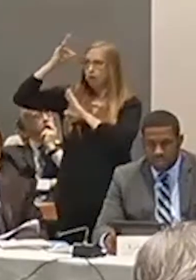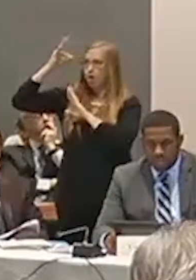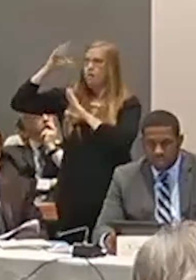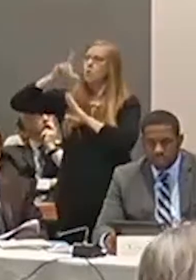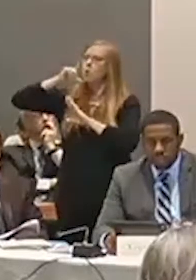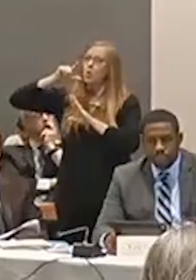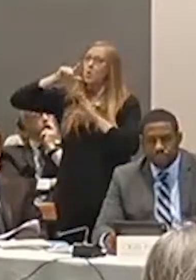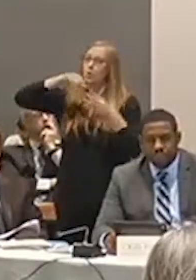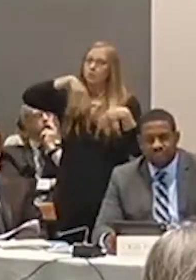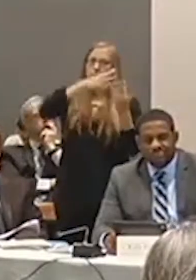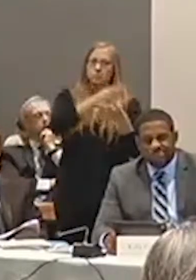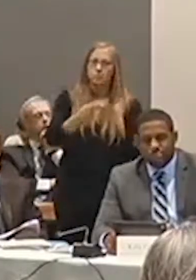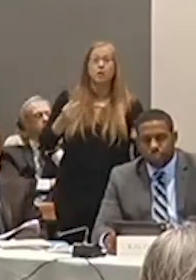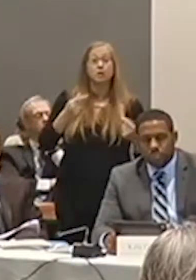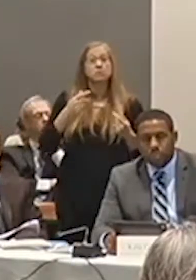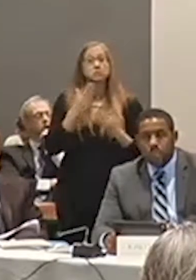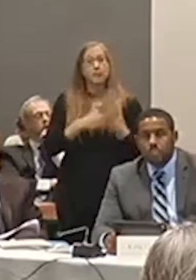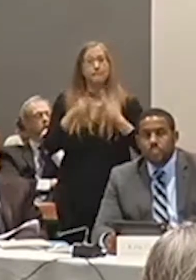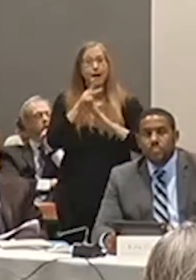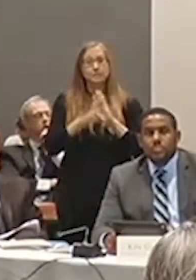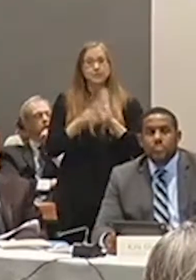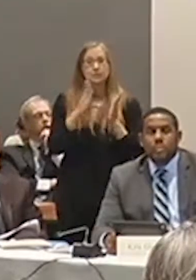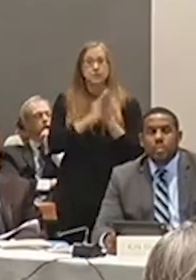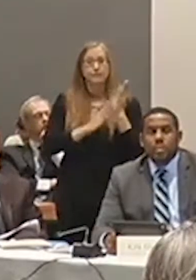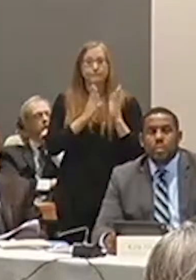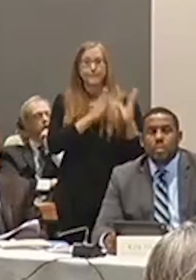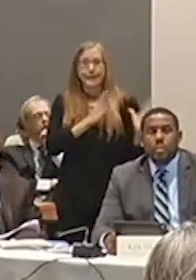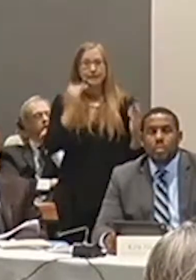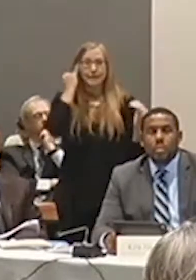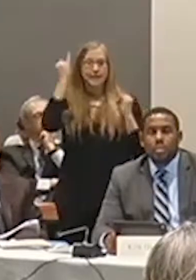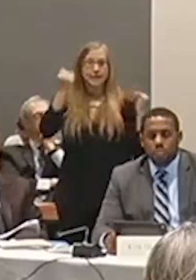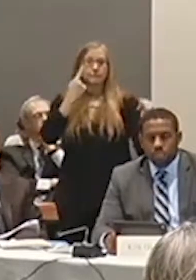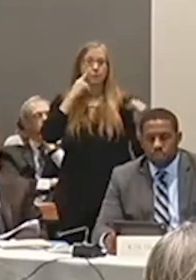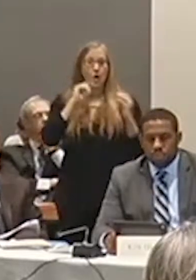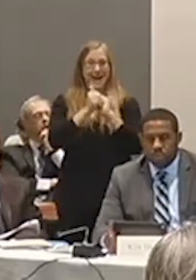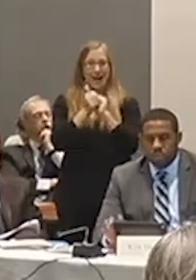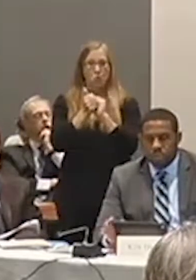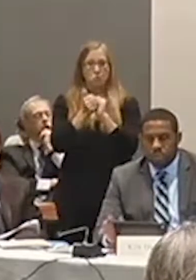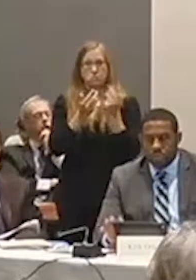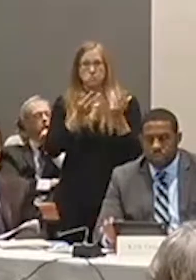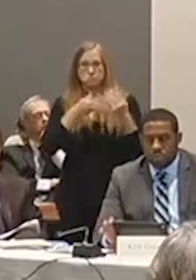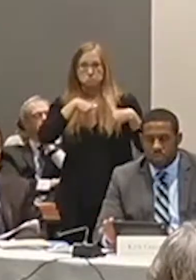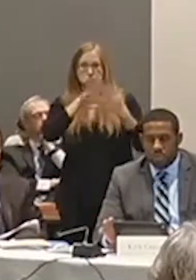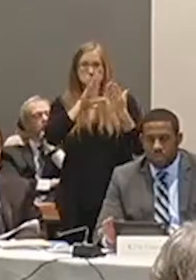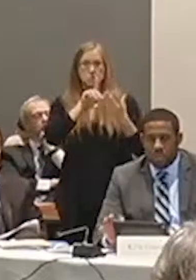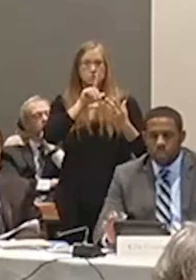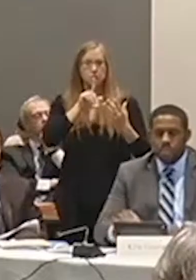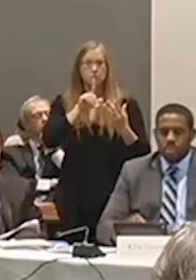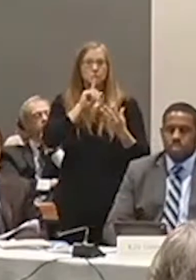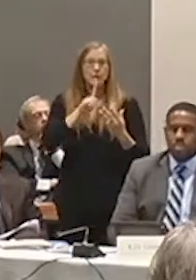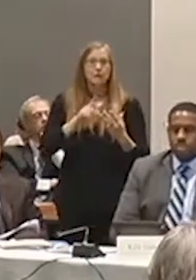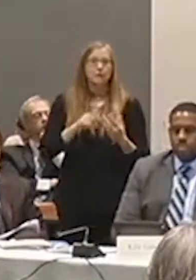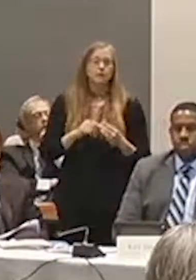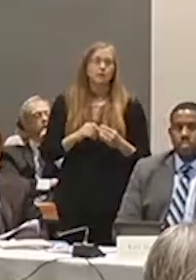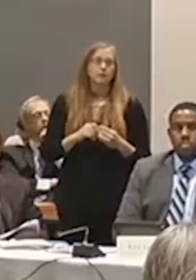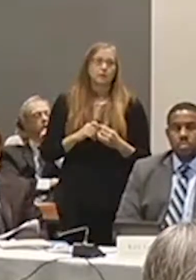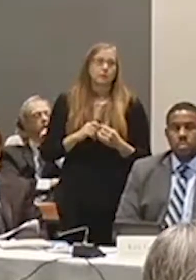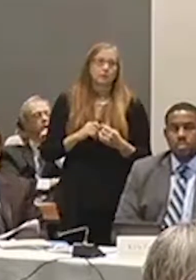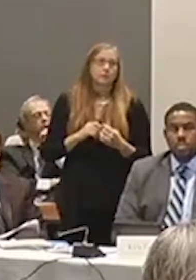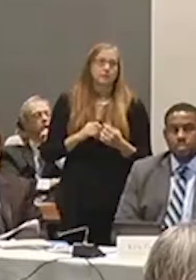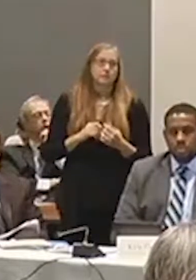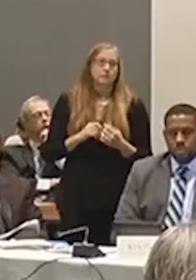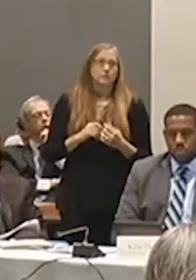But there are policies and strategies that are available. There are things we can do to ensure